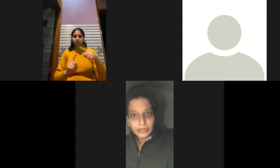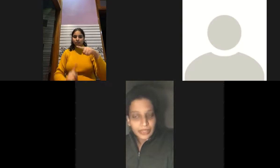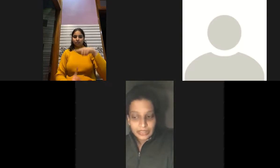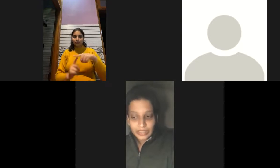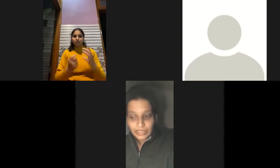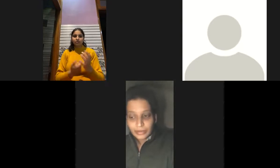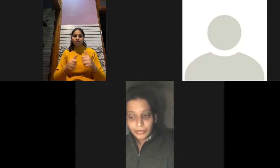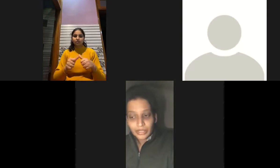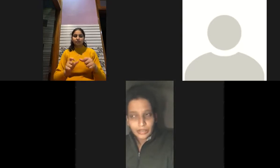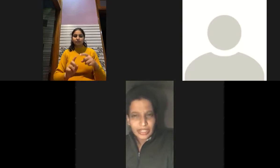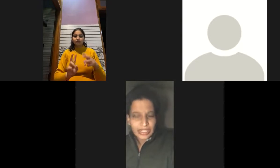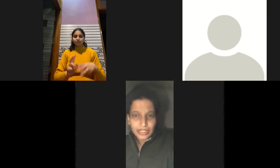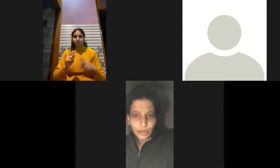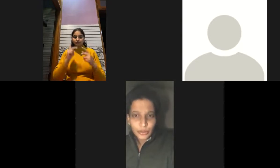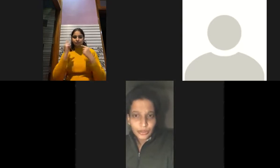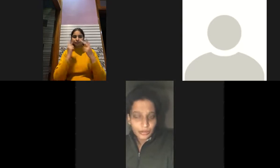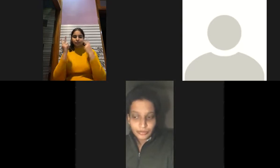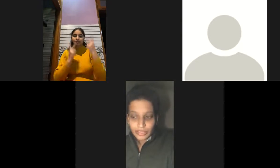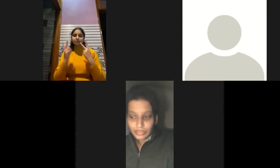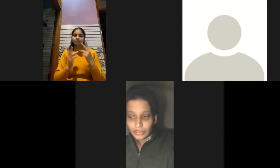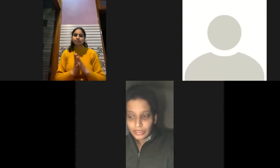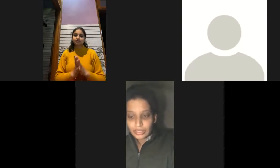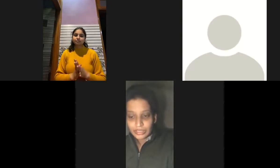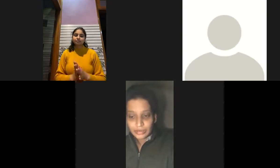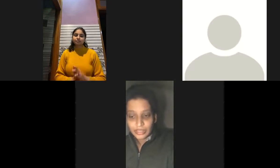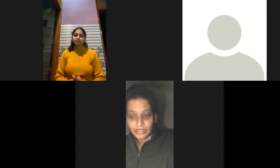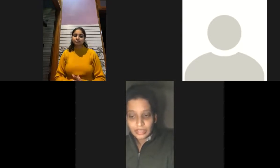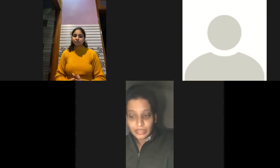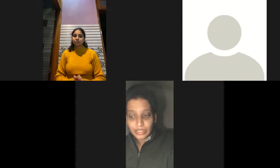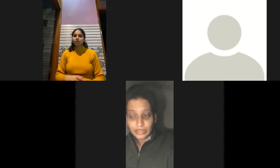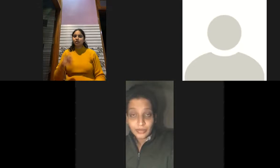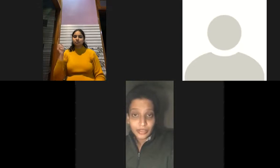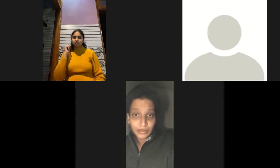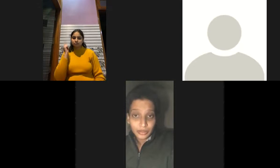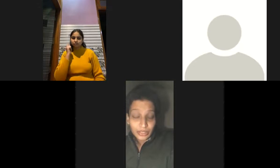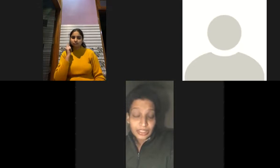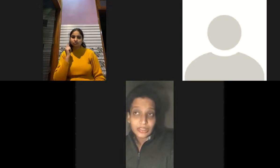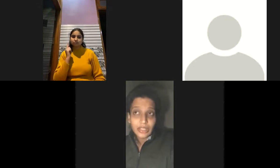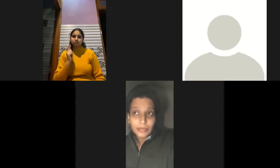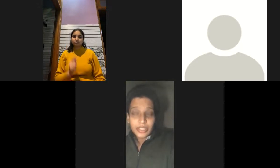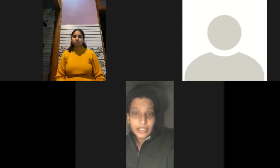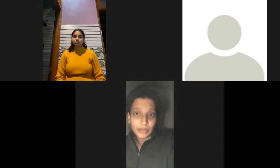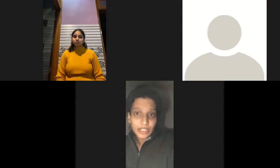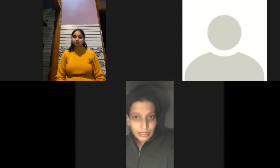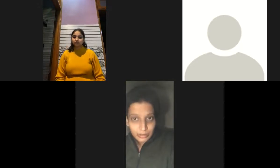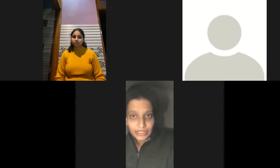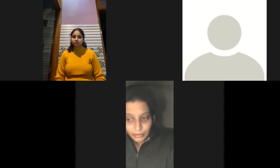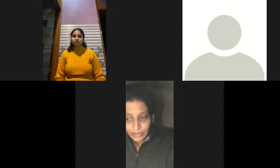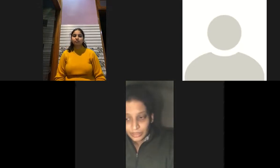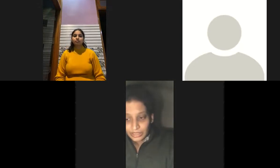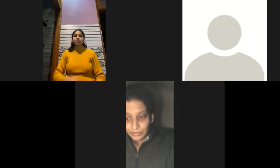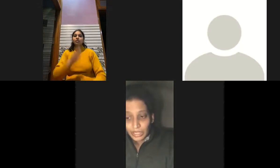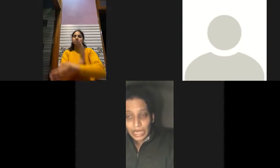But surprisingly, rarely do we hear that it has been read. It has been one of it is been read from the